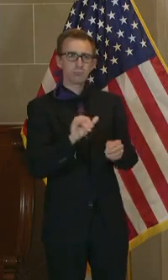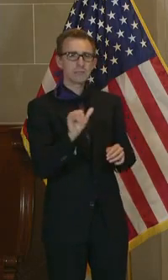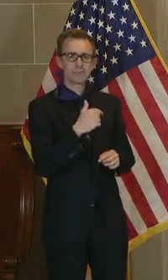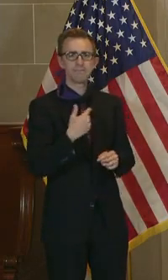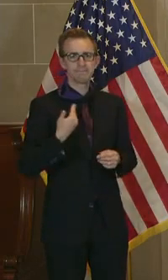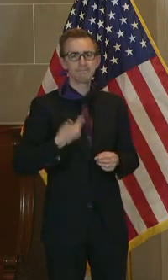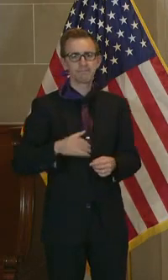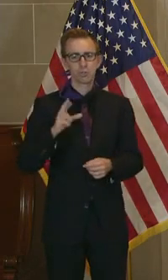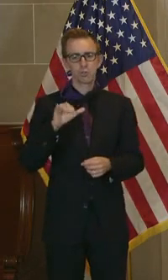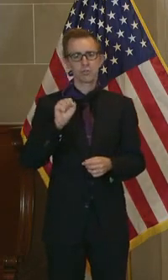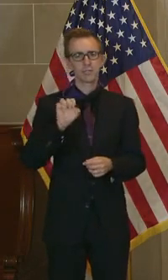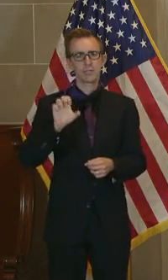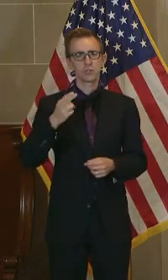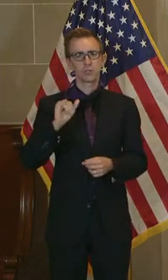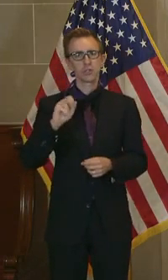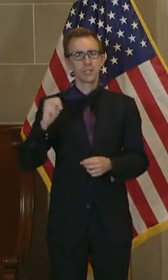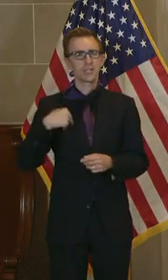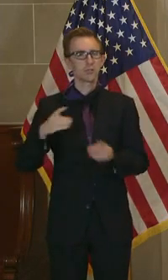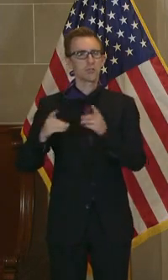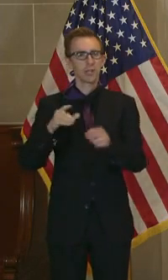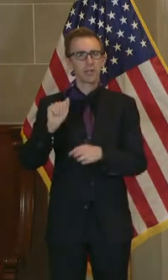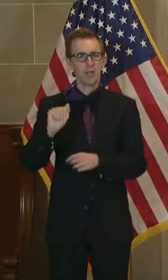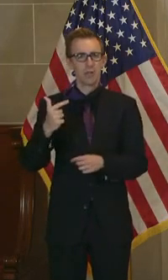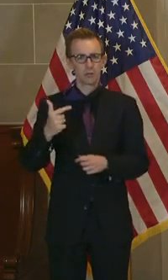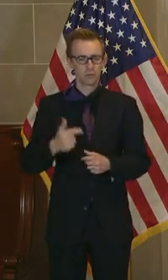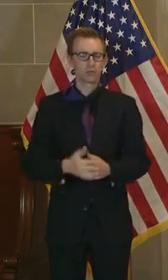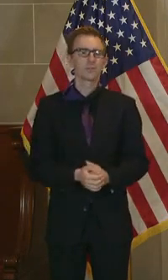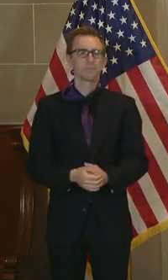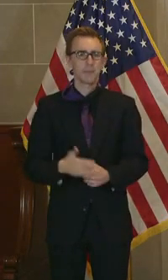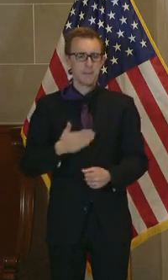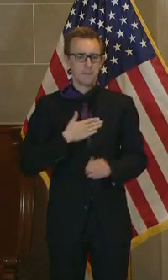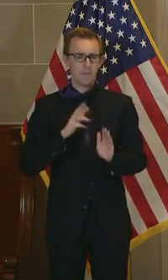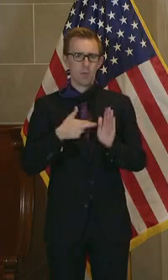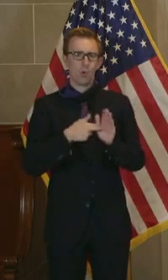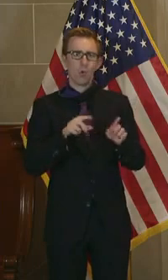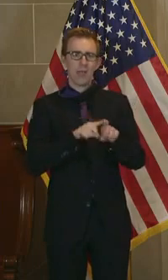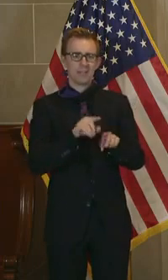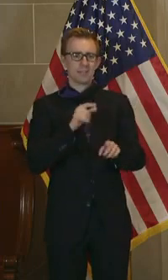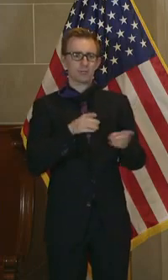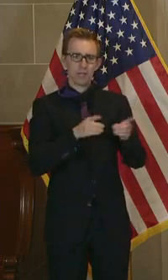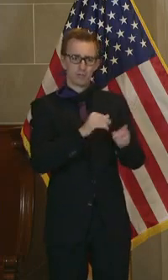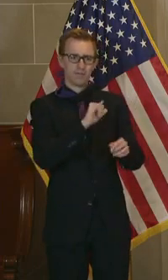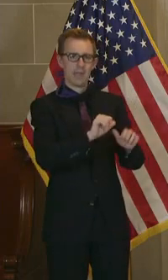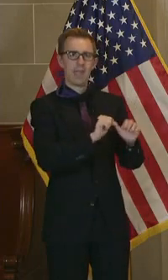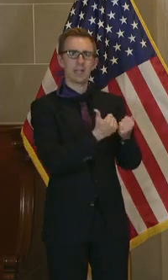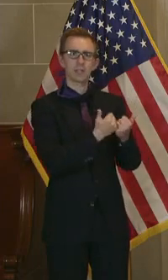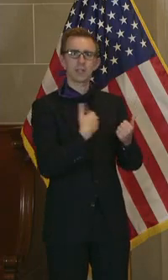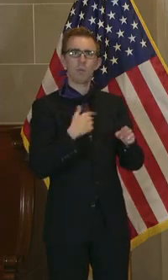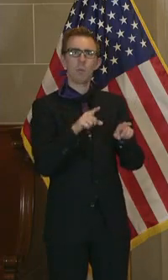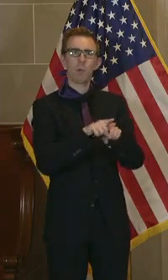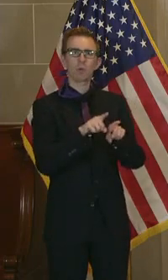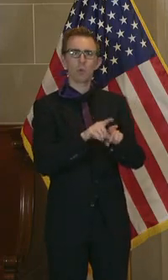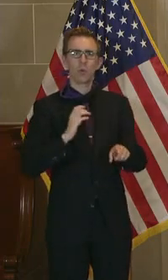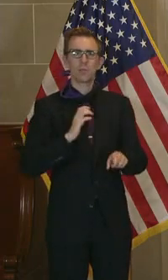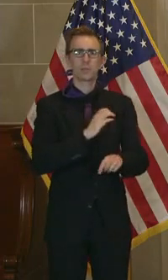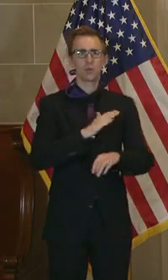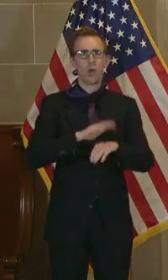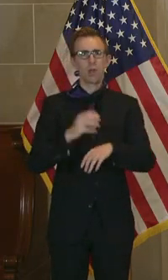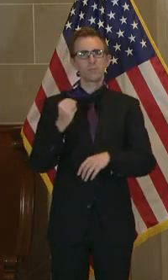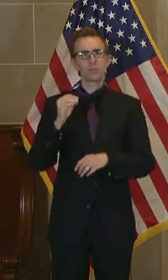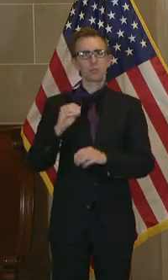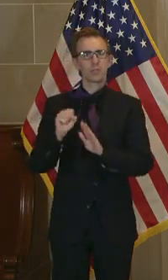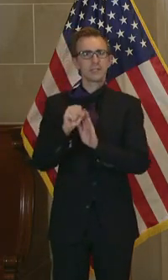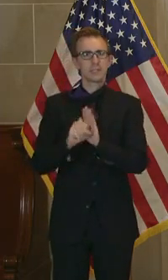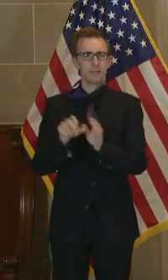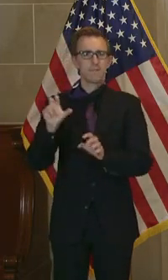Chris Chin, Director of the Missouri Department of Agriculture. And in my role as Director of Agriculture, I also serve as one of the commissioners on the Missouri State